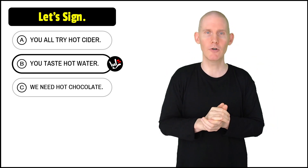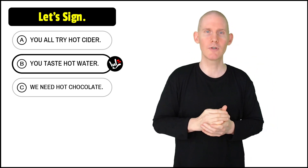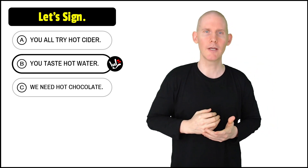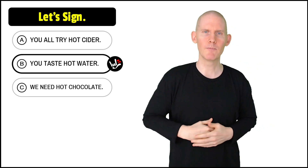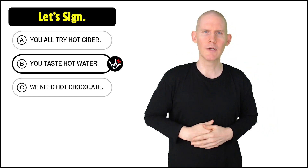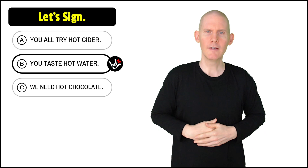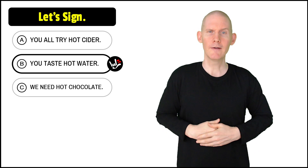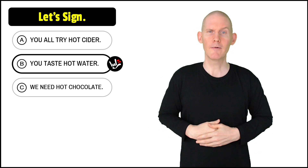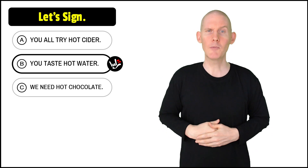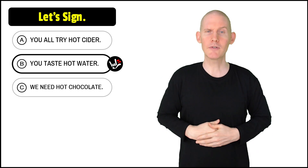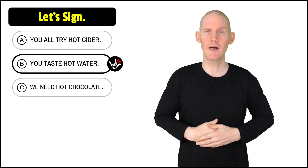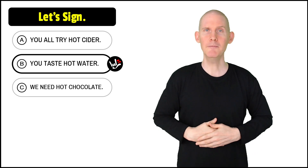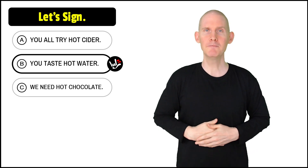Okay, one more time.